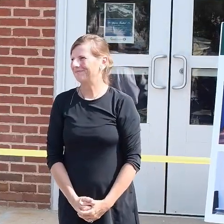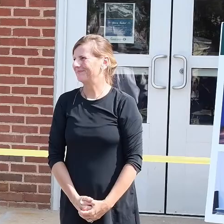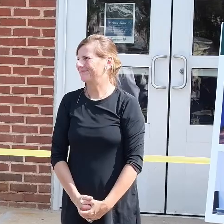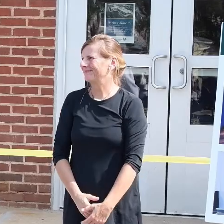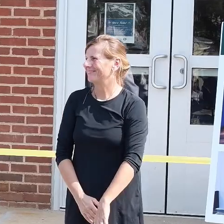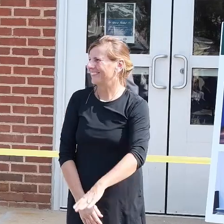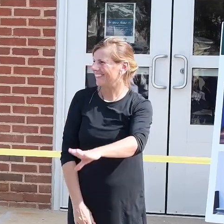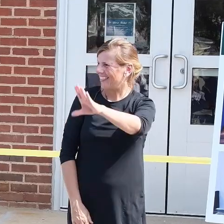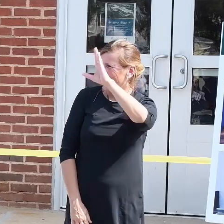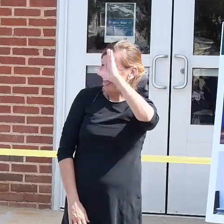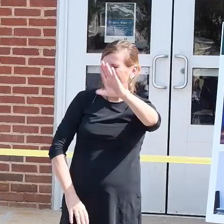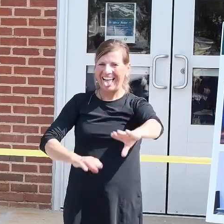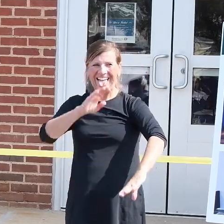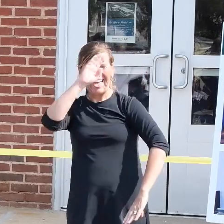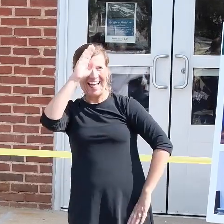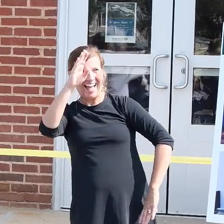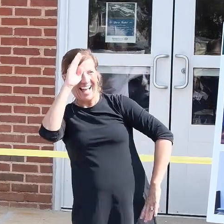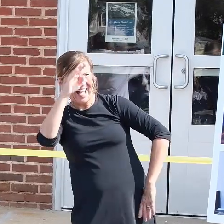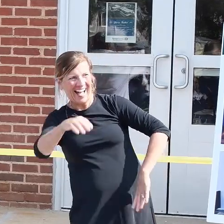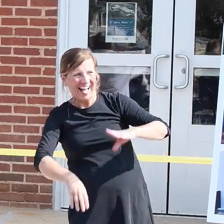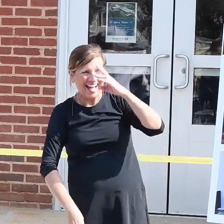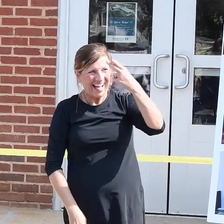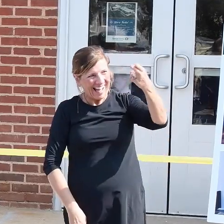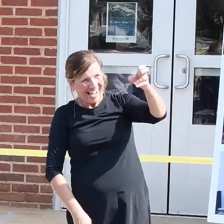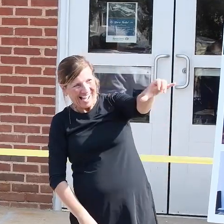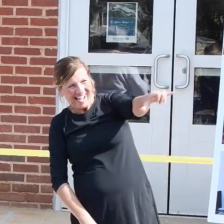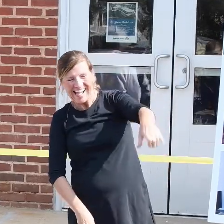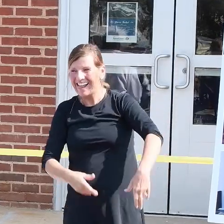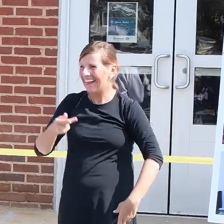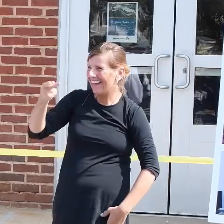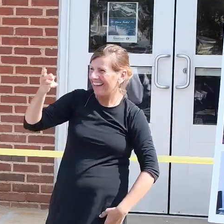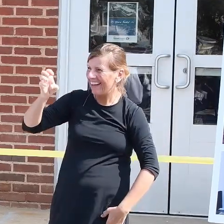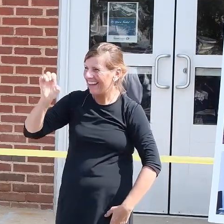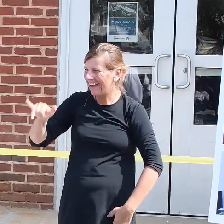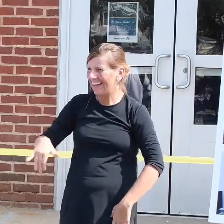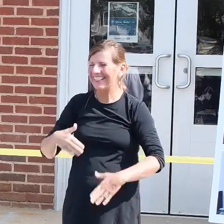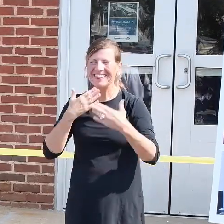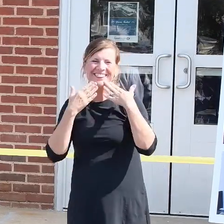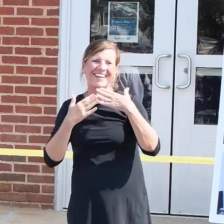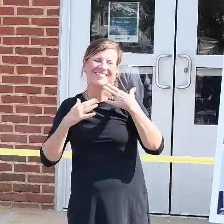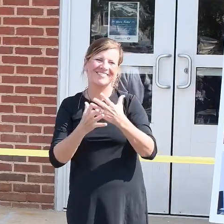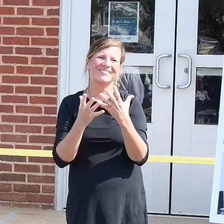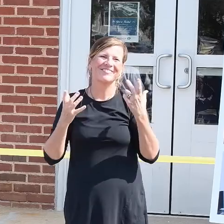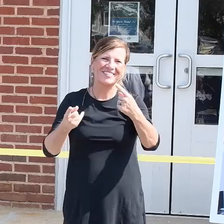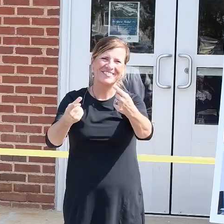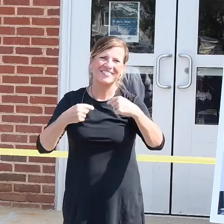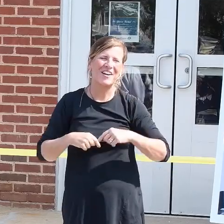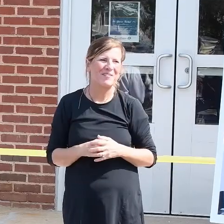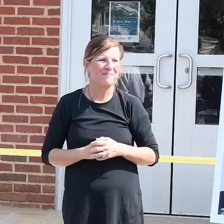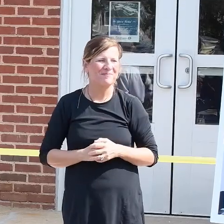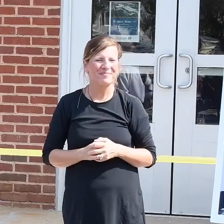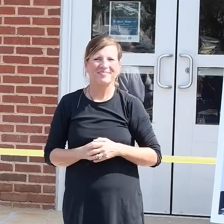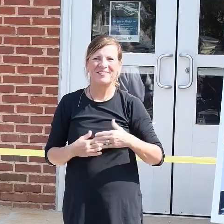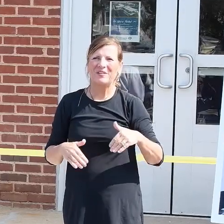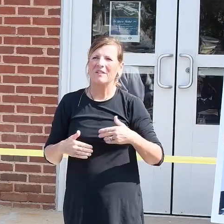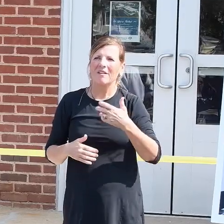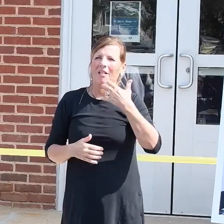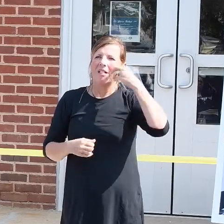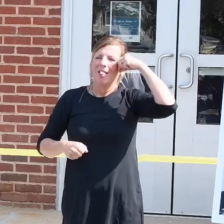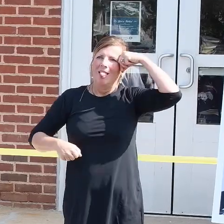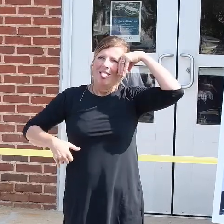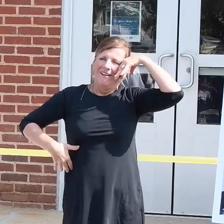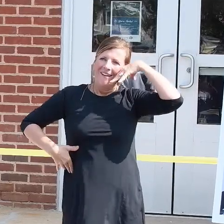Hey there, how you all doing? Hey everybody. Thank you all so much for coming. It's hot out